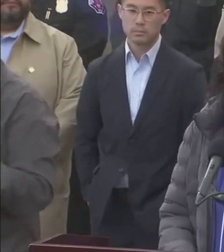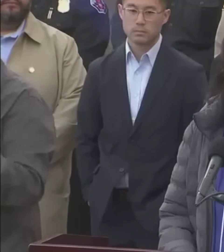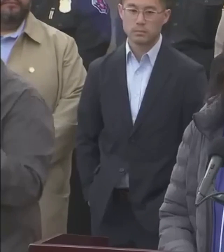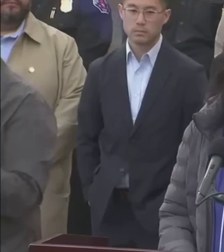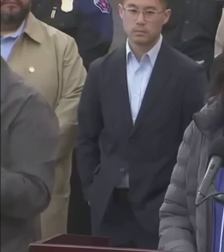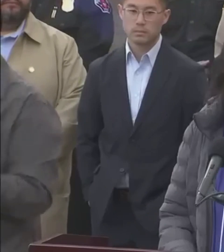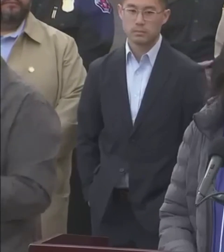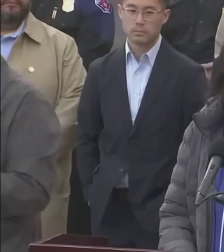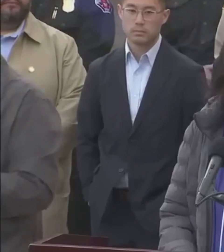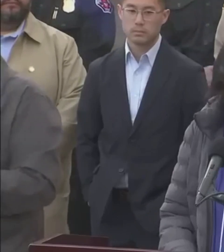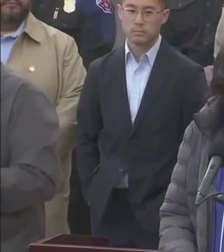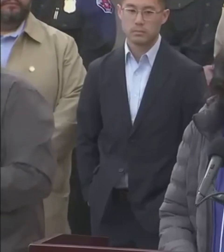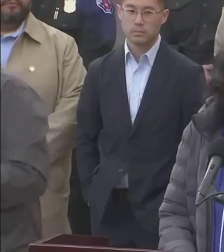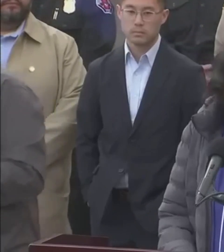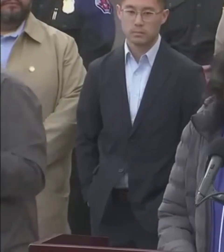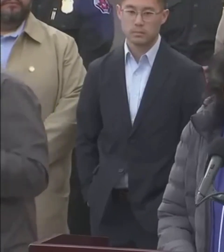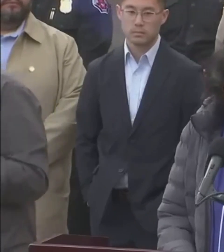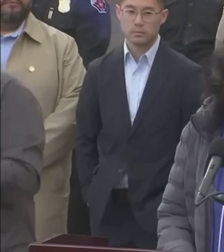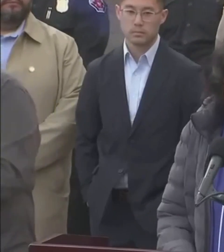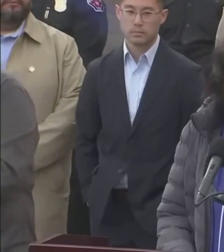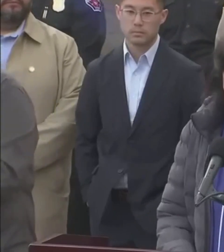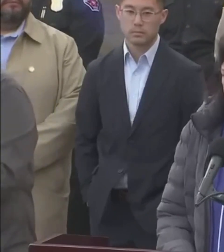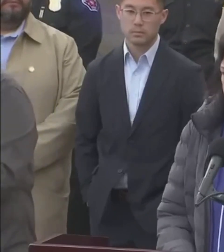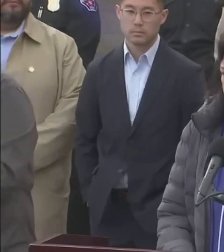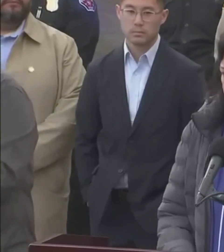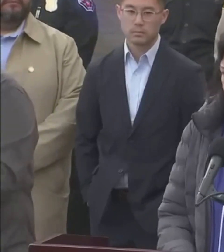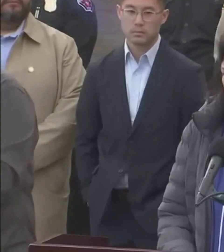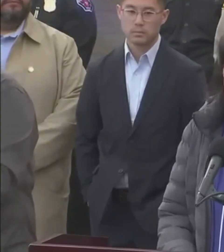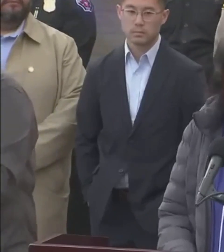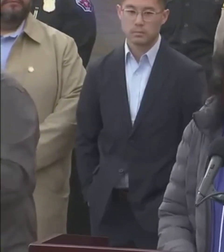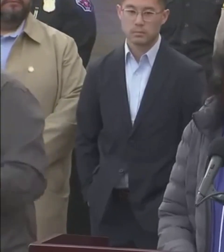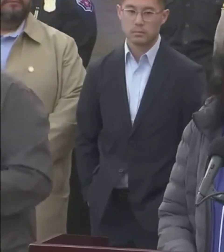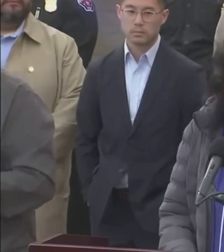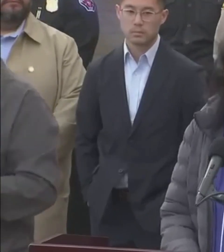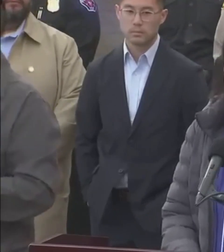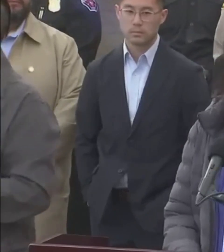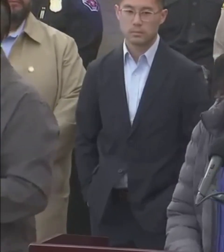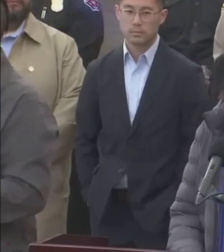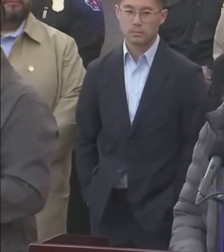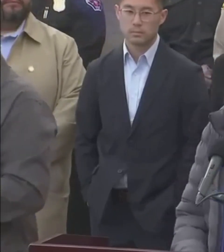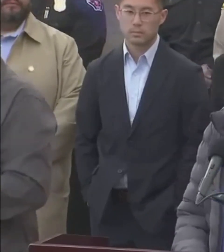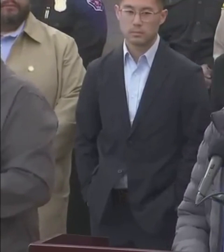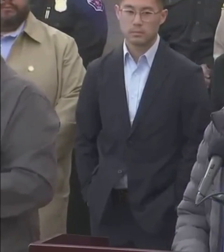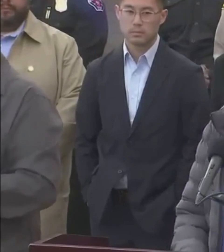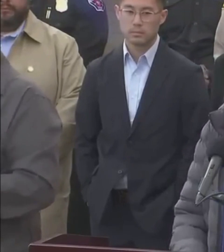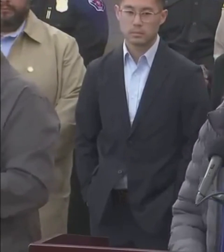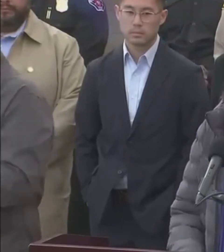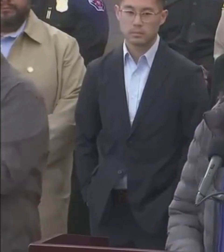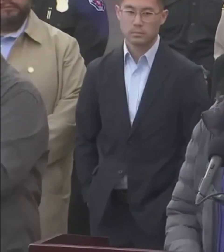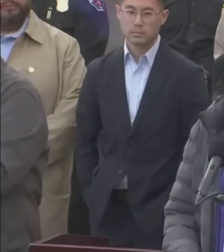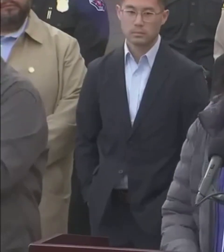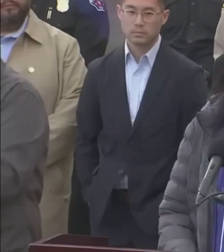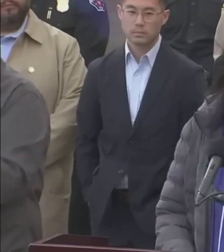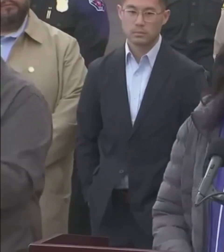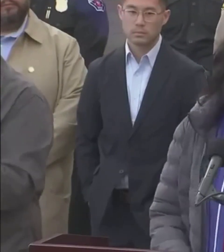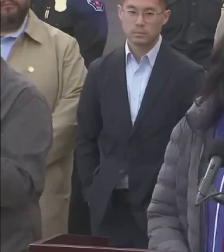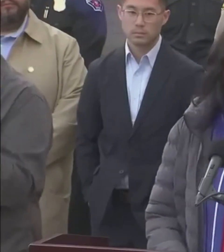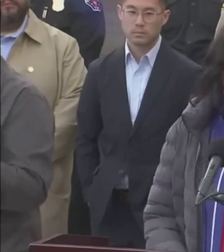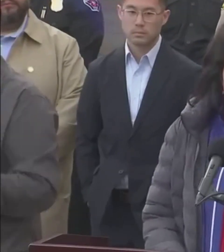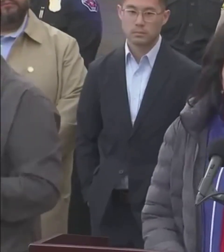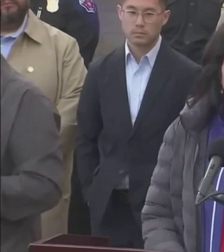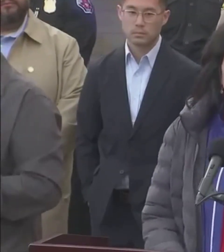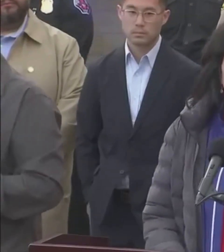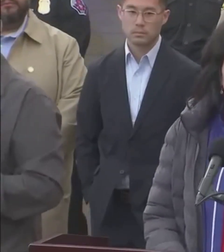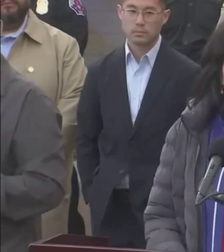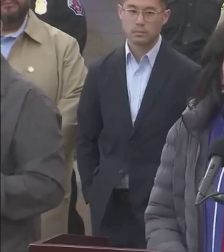"This is an overwhelming method for beginning the Lunar New Year and I stand with the AAPI occupants of LA County in dismissing the scorn and anxiety toward those with